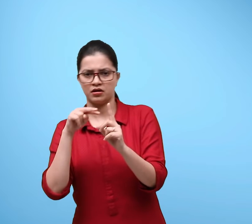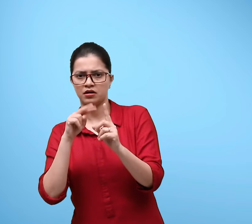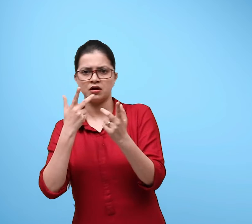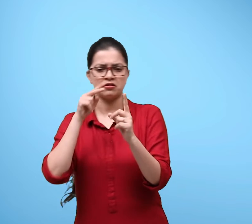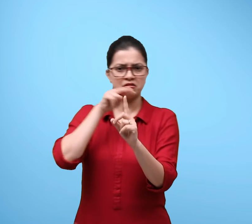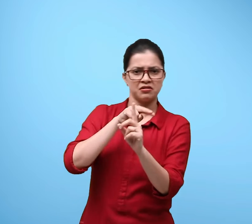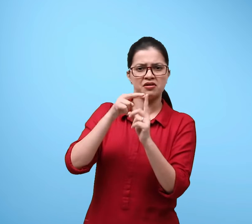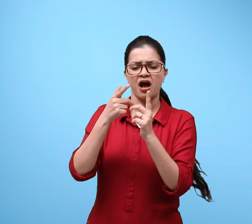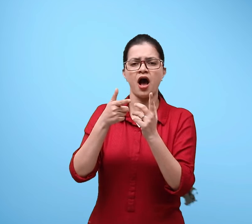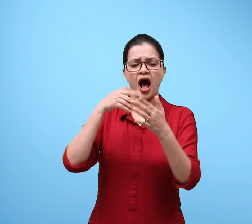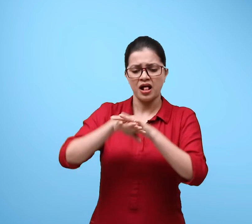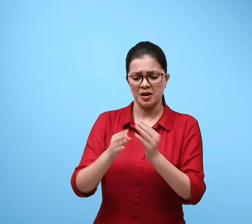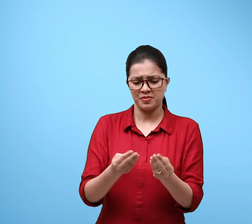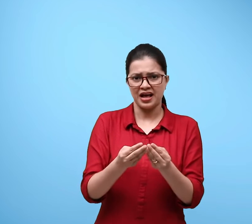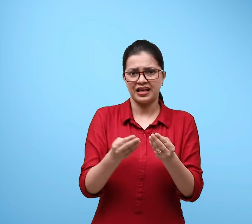called transparent.